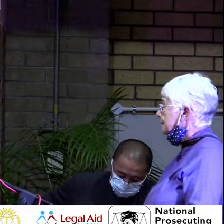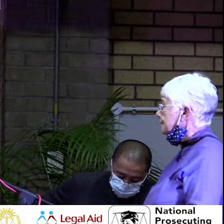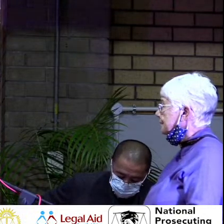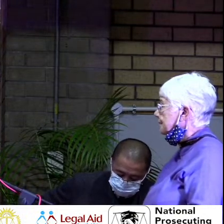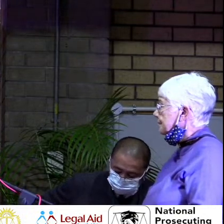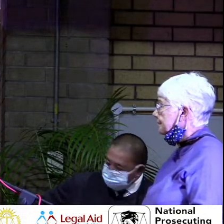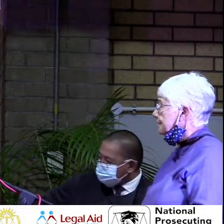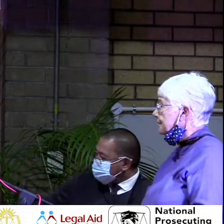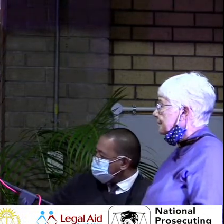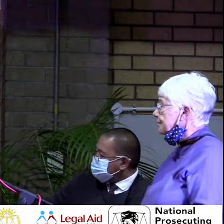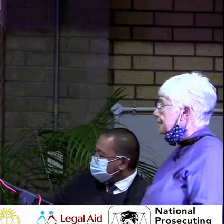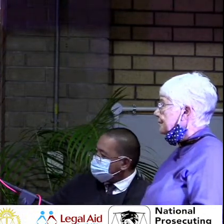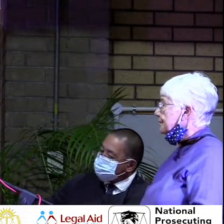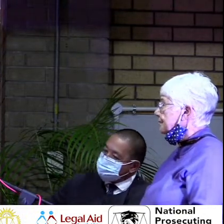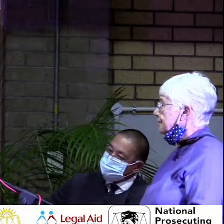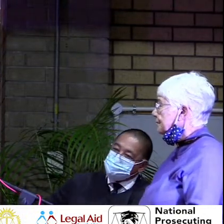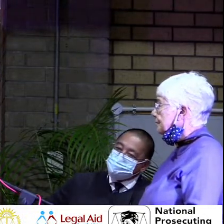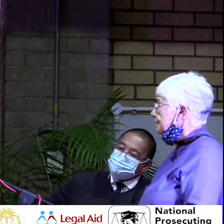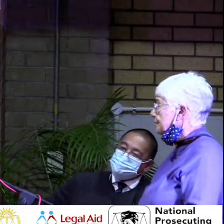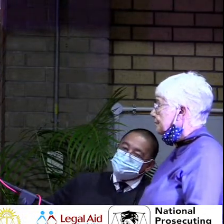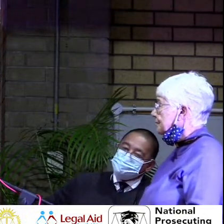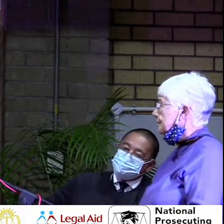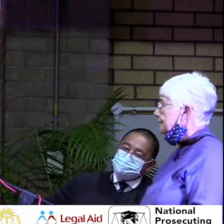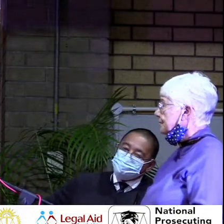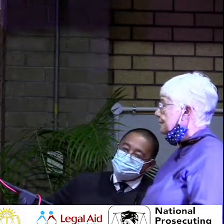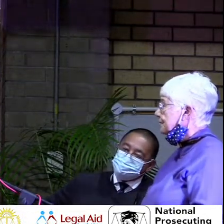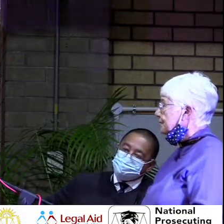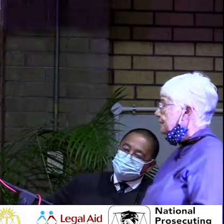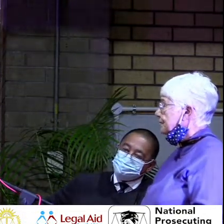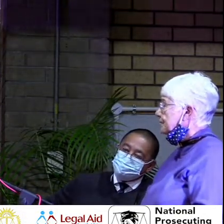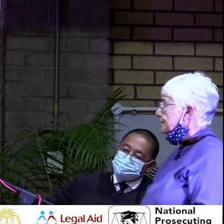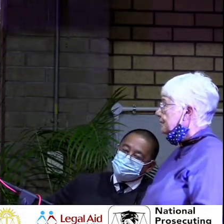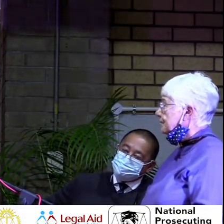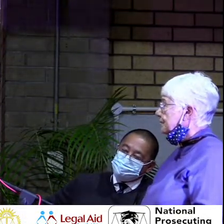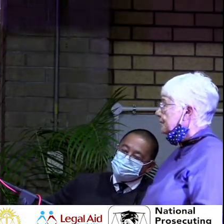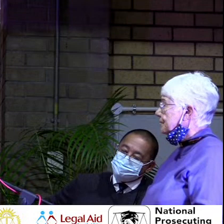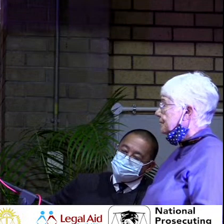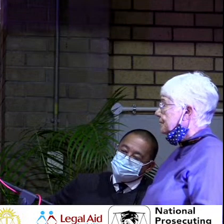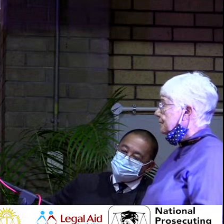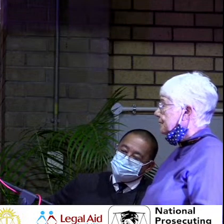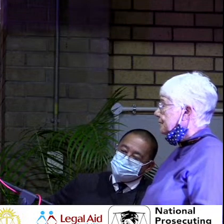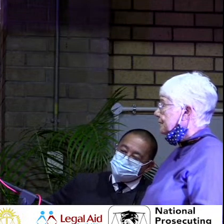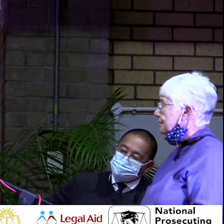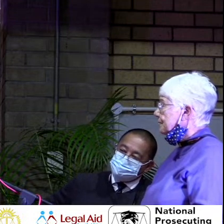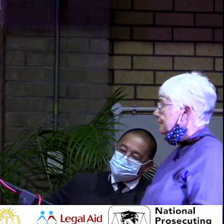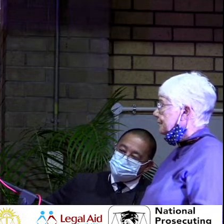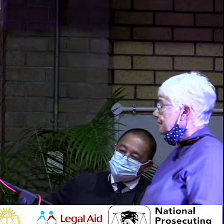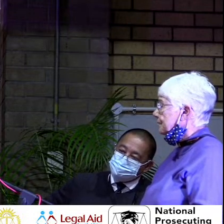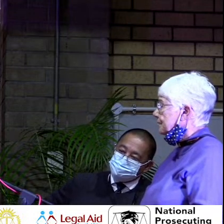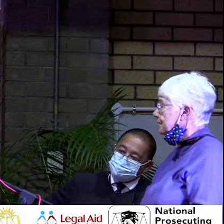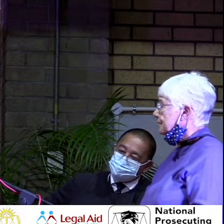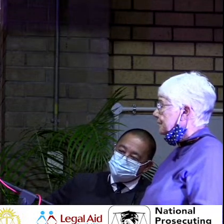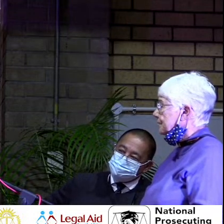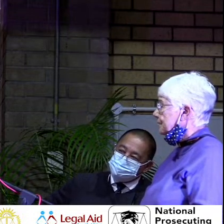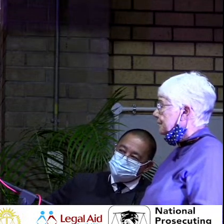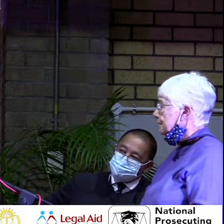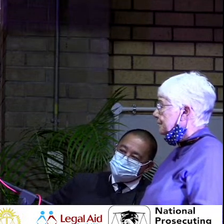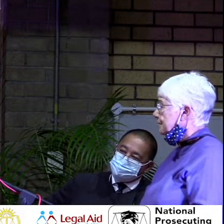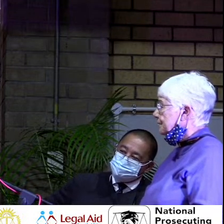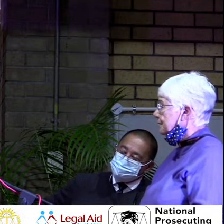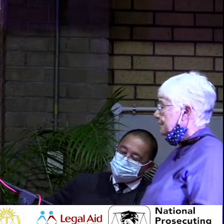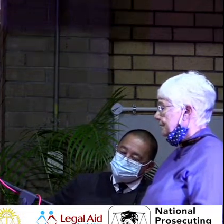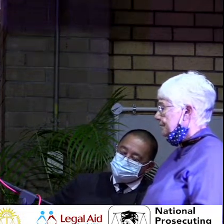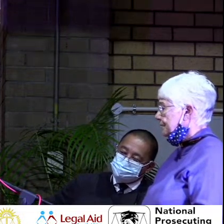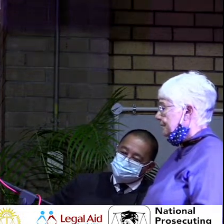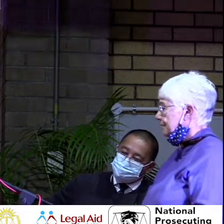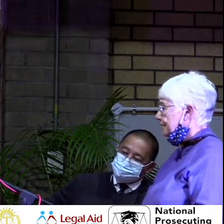kwenu nizosivakashela ibonisa ukuxabiseka kwethu. Siyabonga ke ngoba izimvo zethu